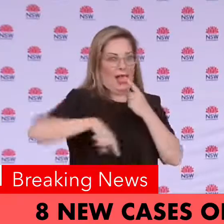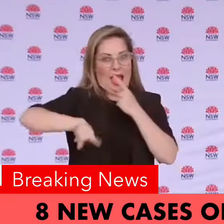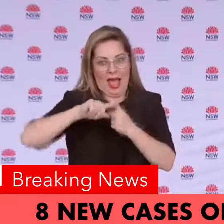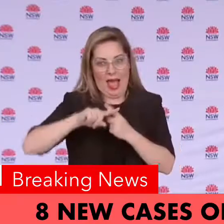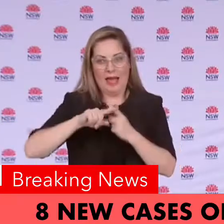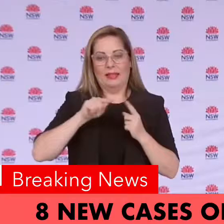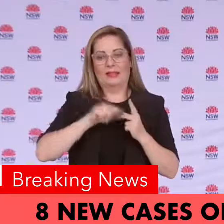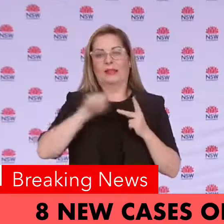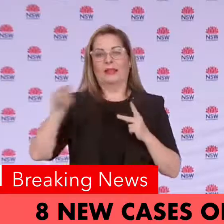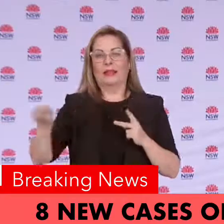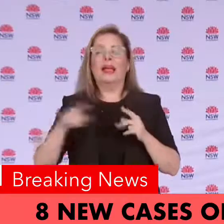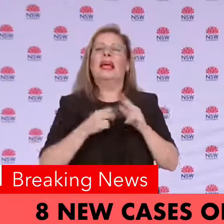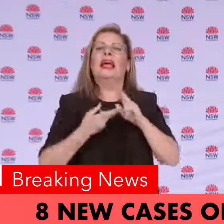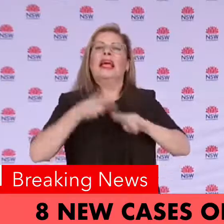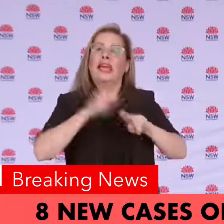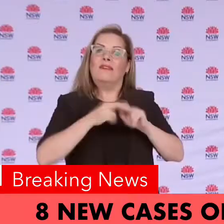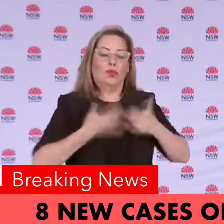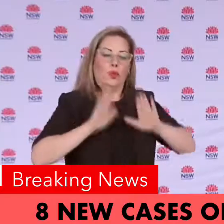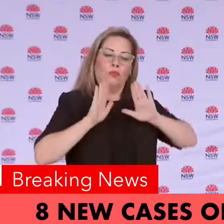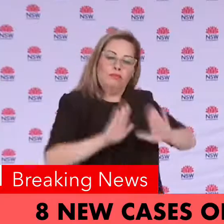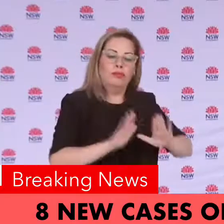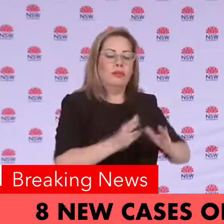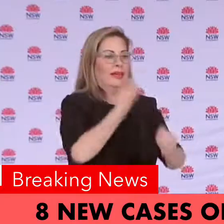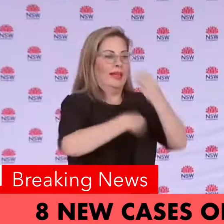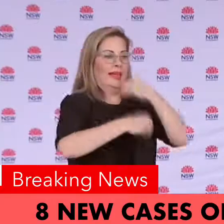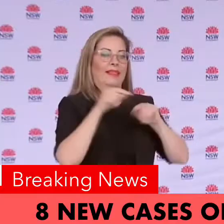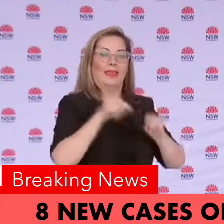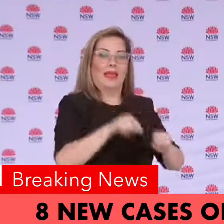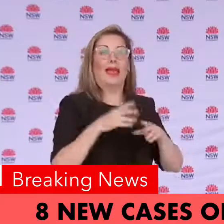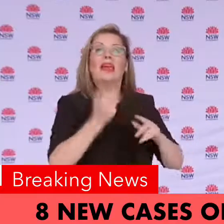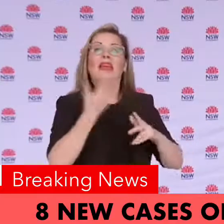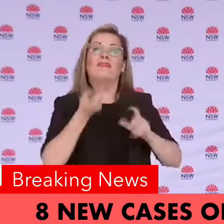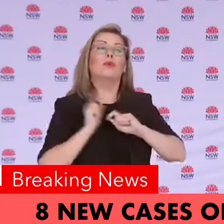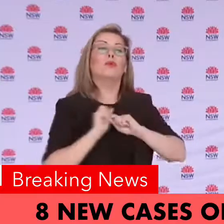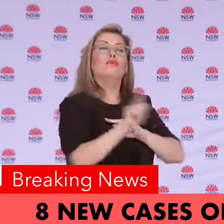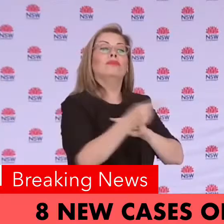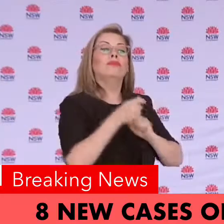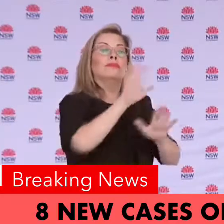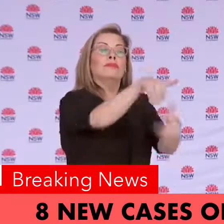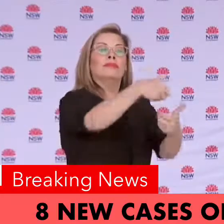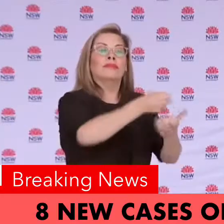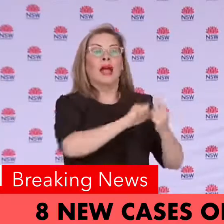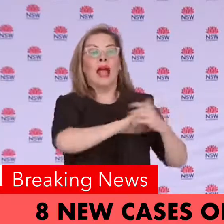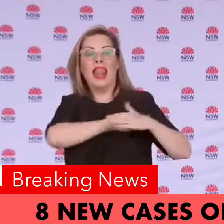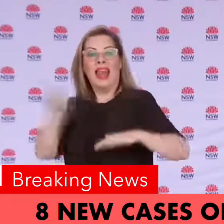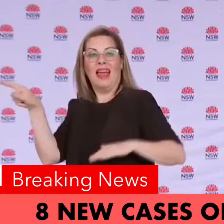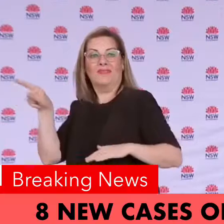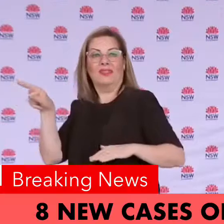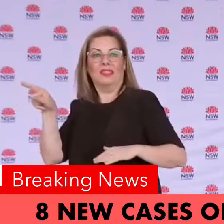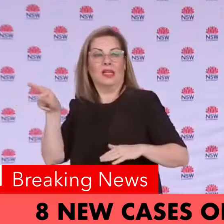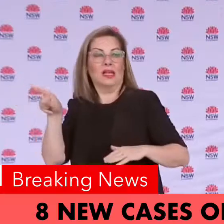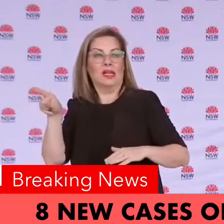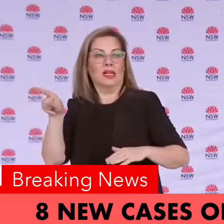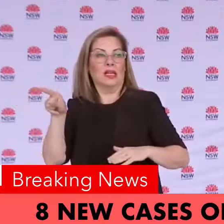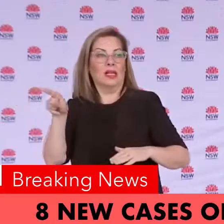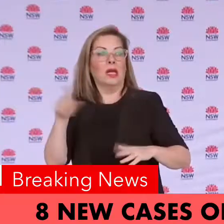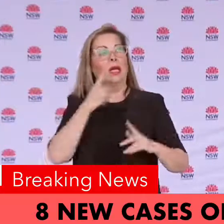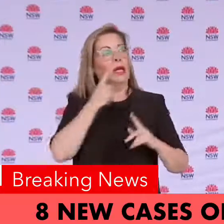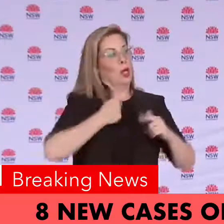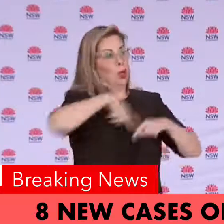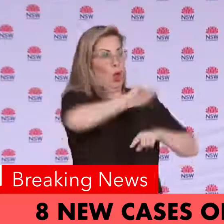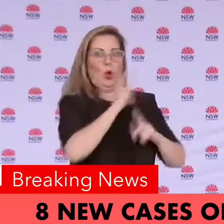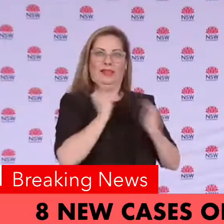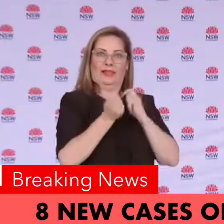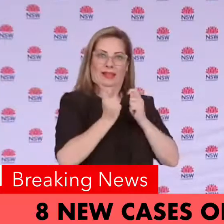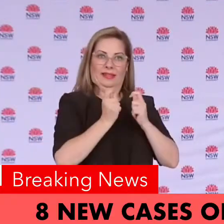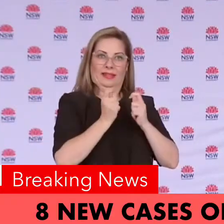Takeaway patrons should monitor for symptoms until the January 2nd and isolate and get tested immediately should any symptoms develop. If